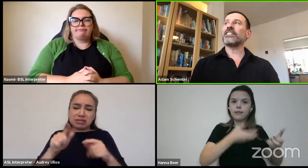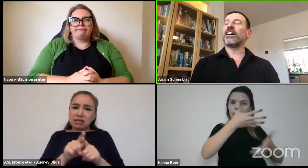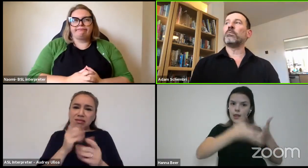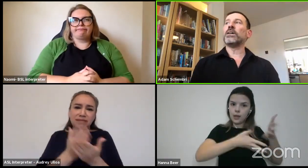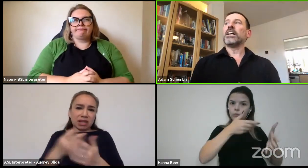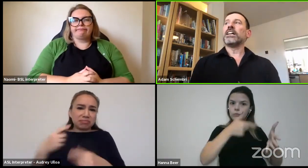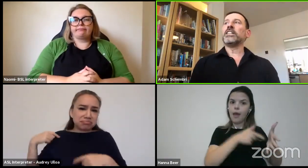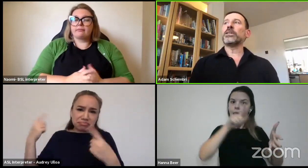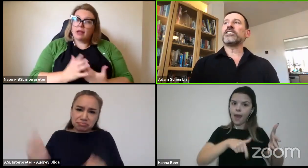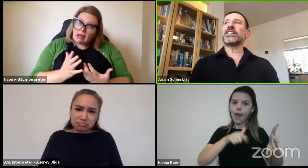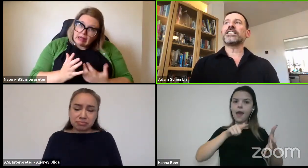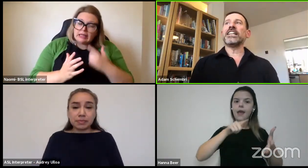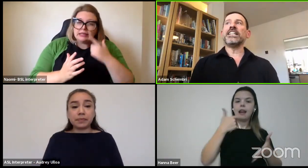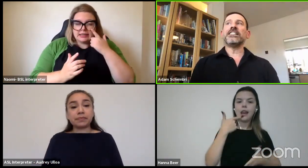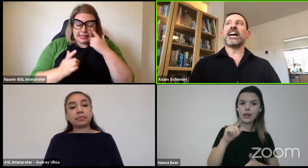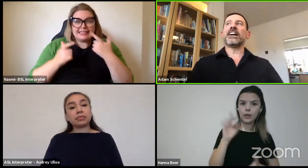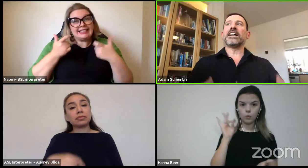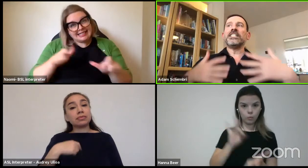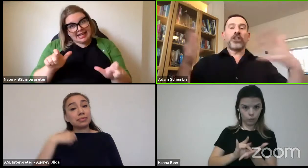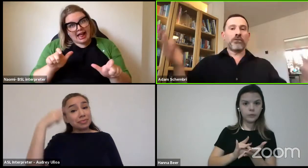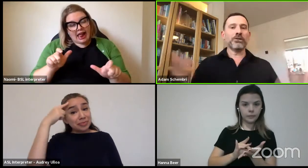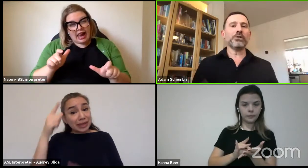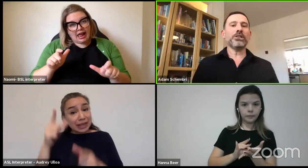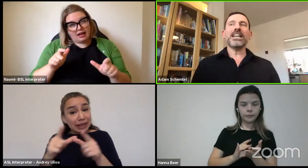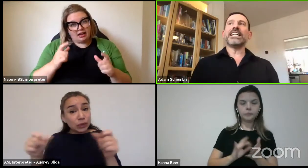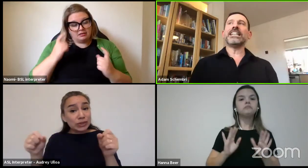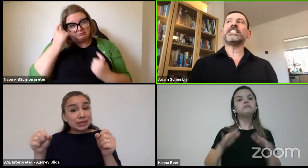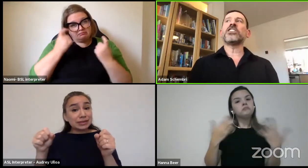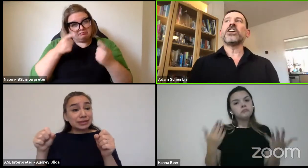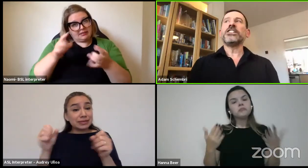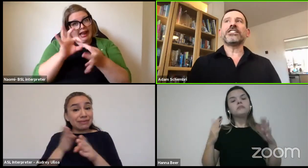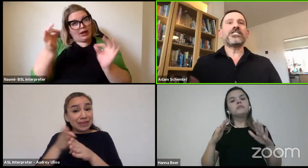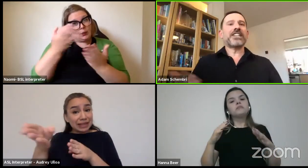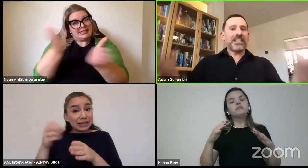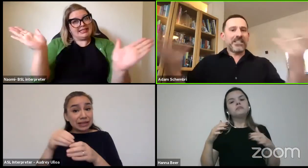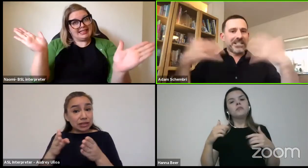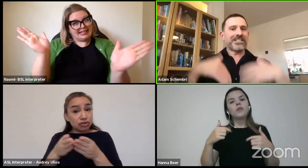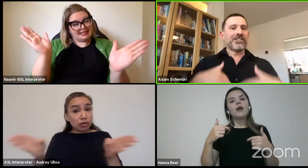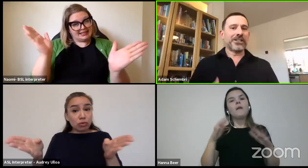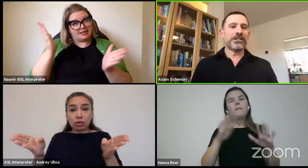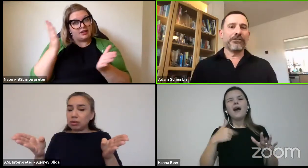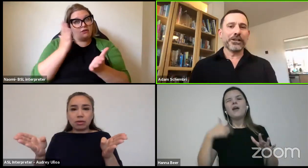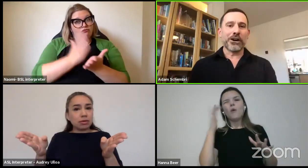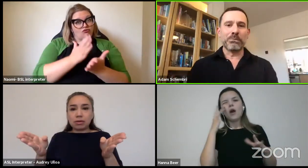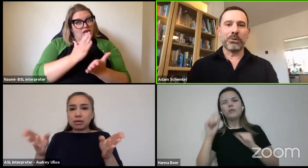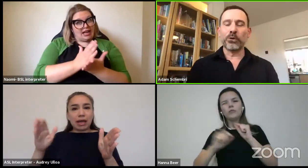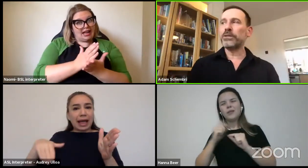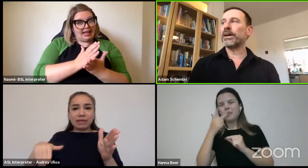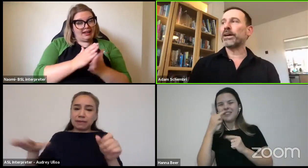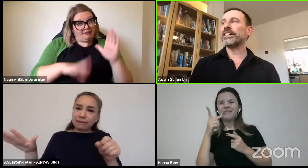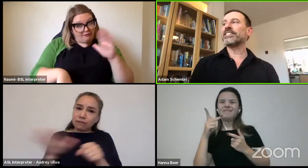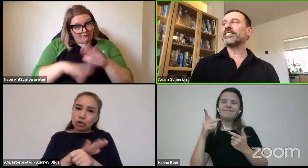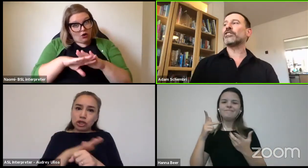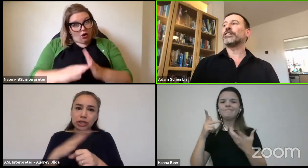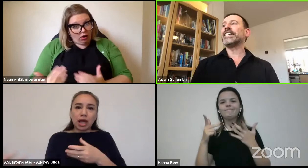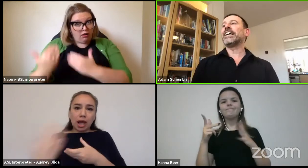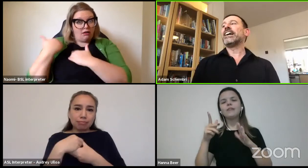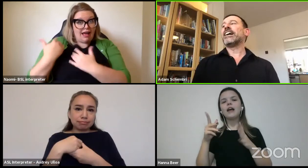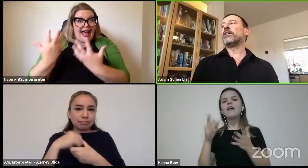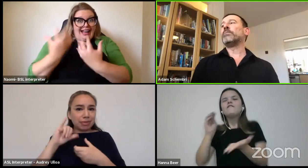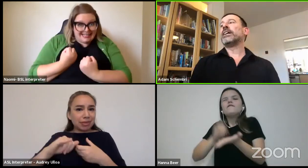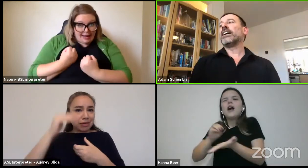that linguistics in general is yet to take this knowledge fully on board, but